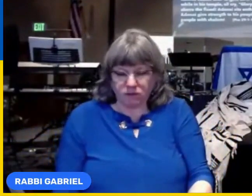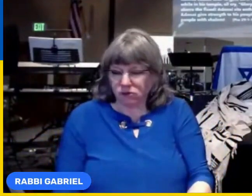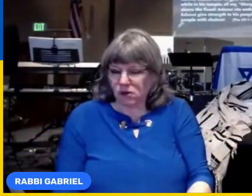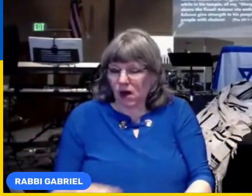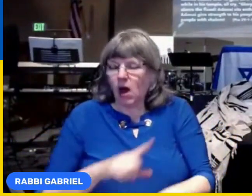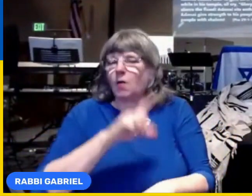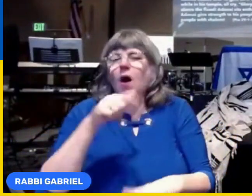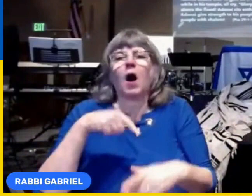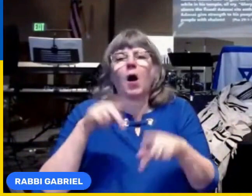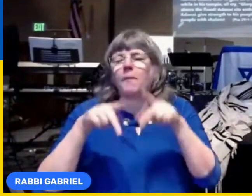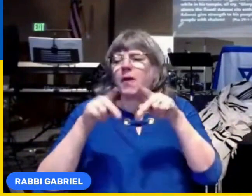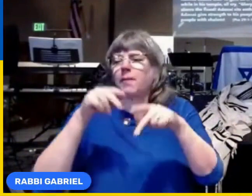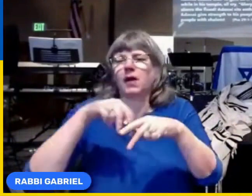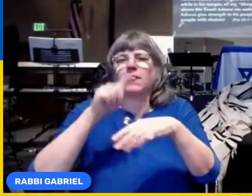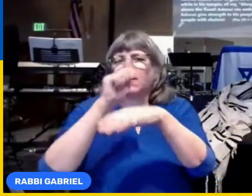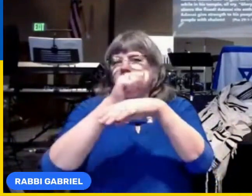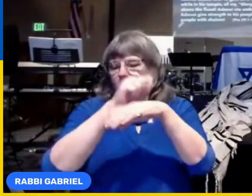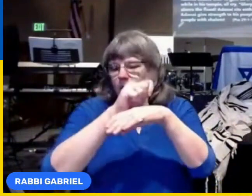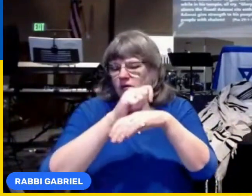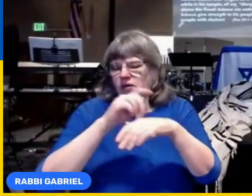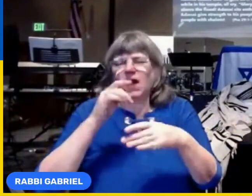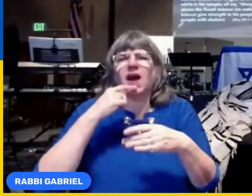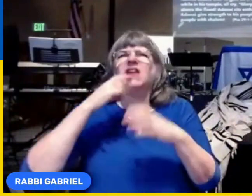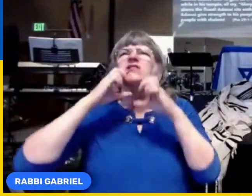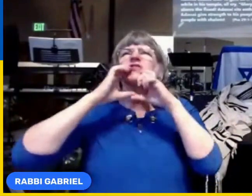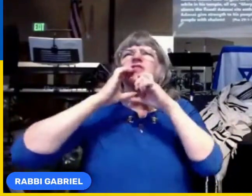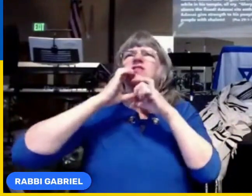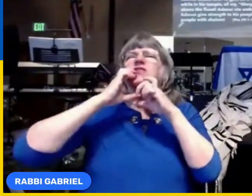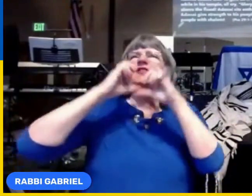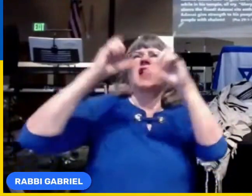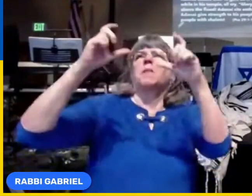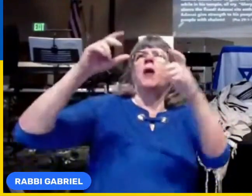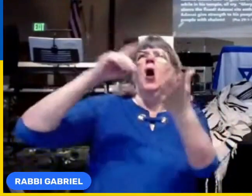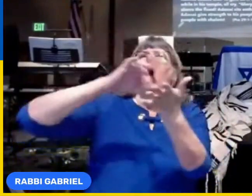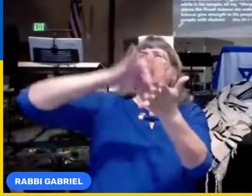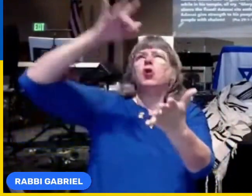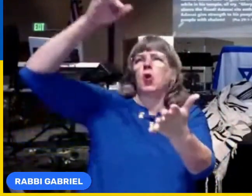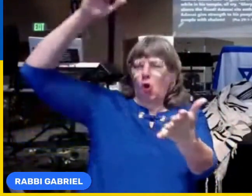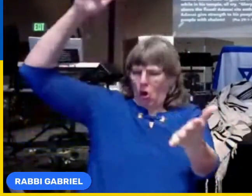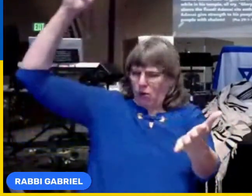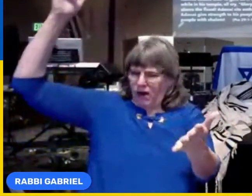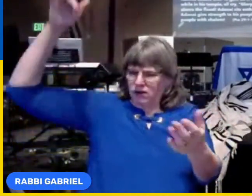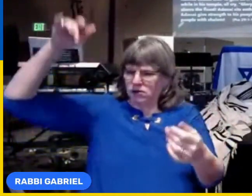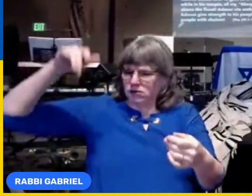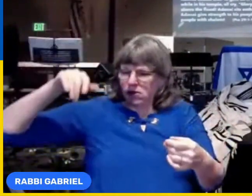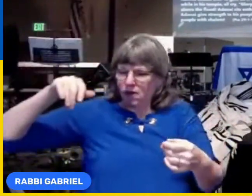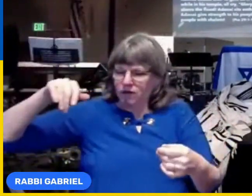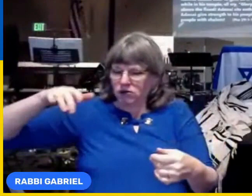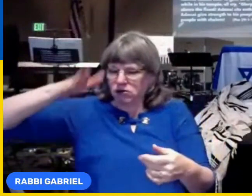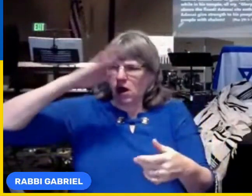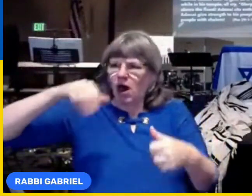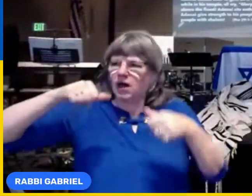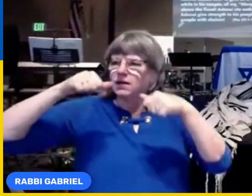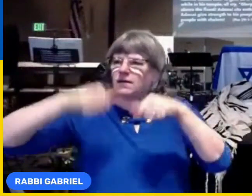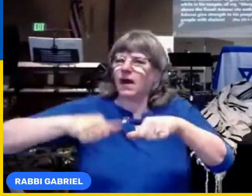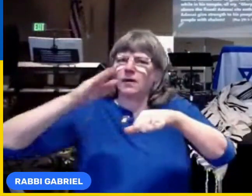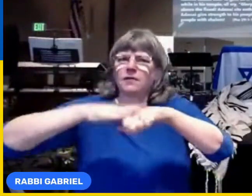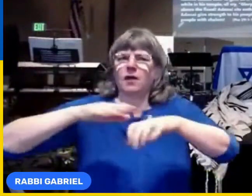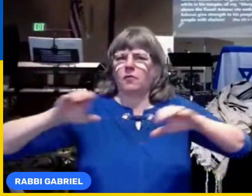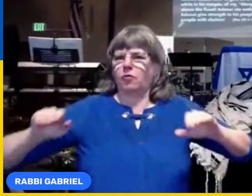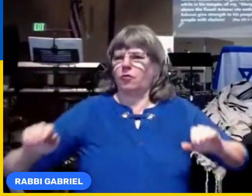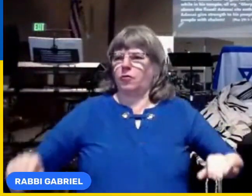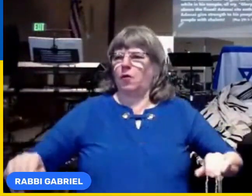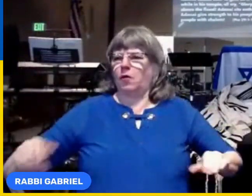glory! Adonai sits enthroned above the flood. Adonai sits enthroned as king forever.